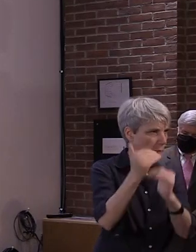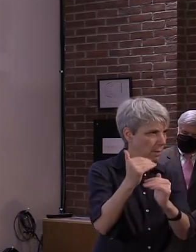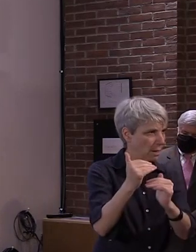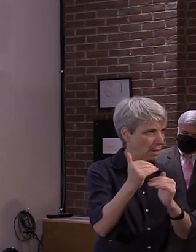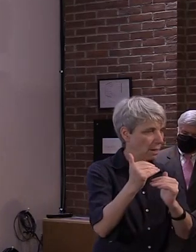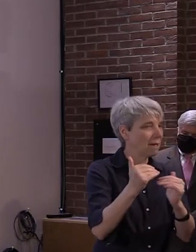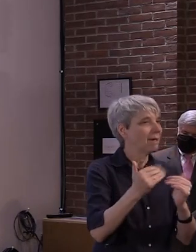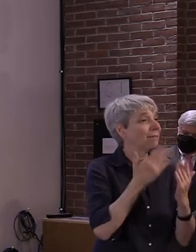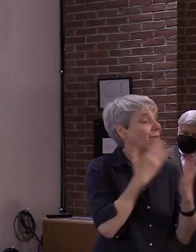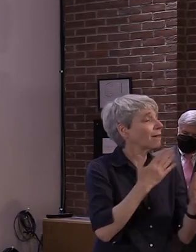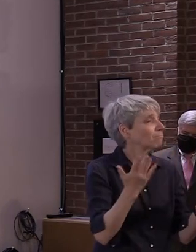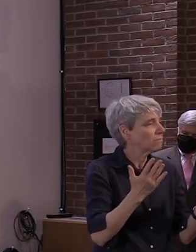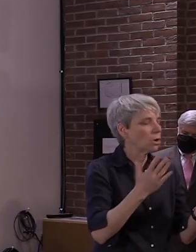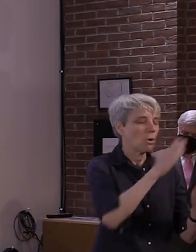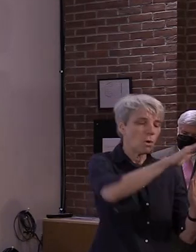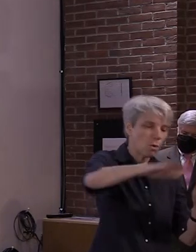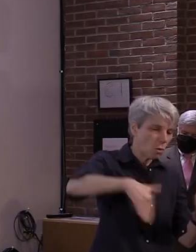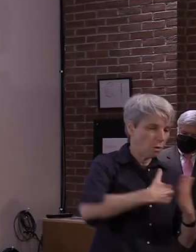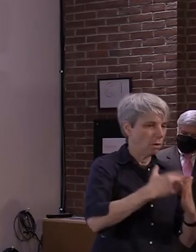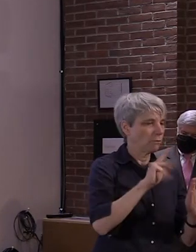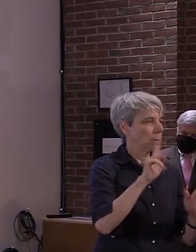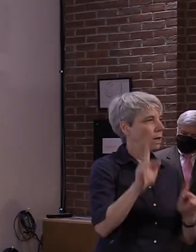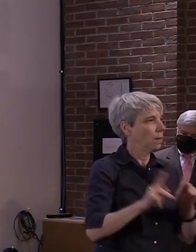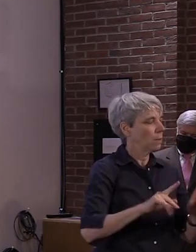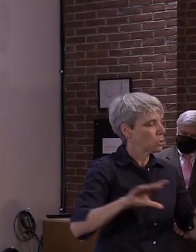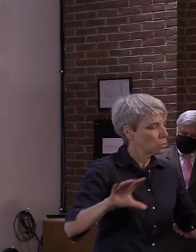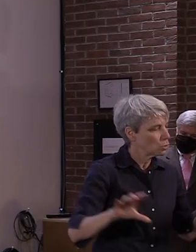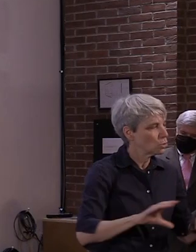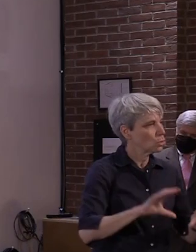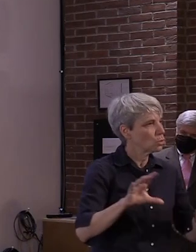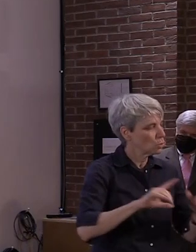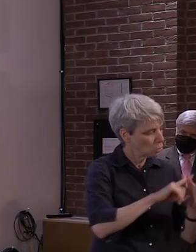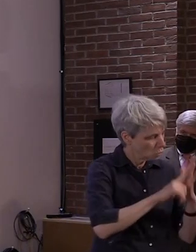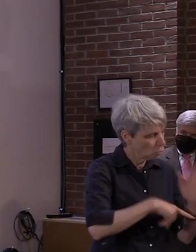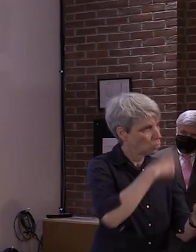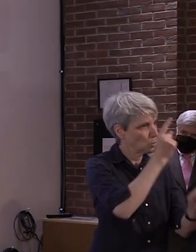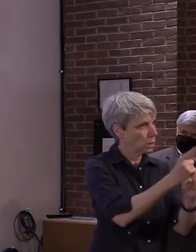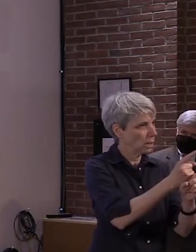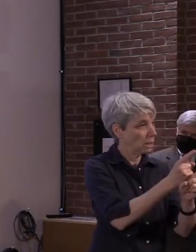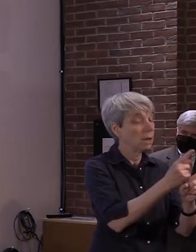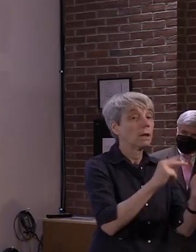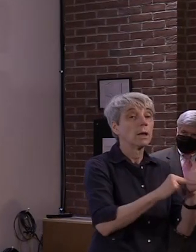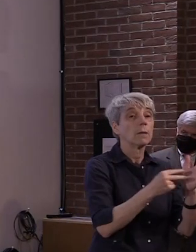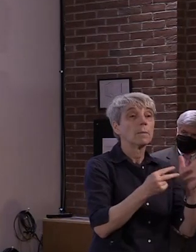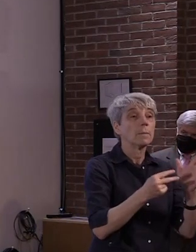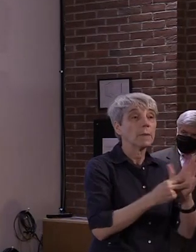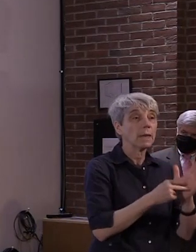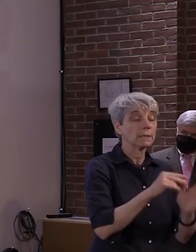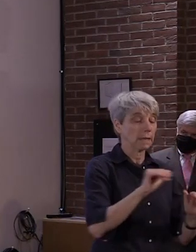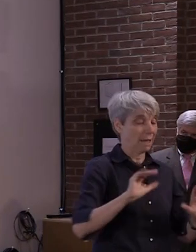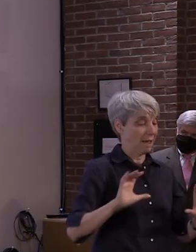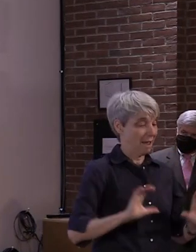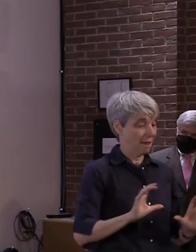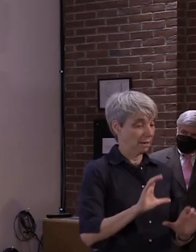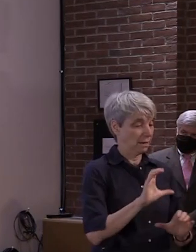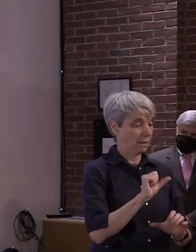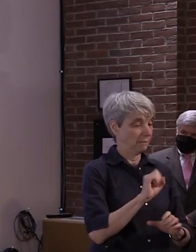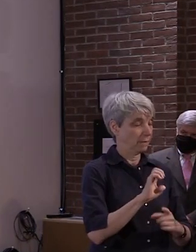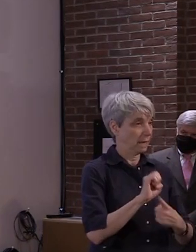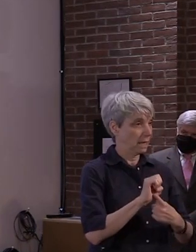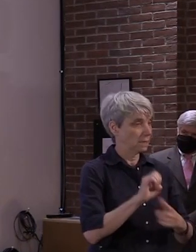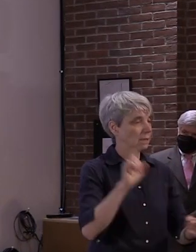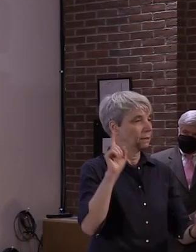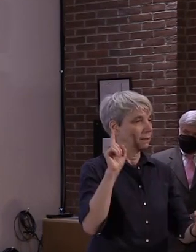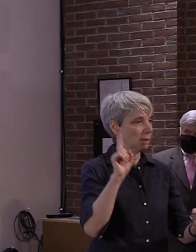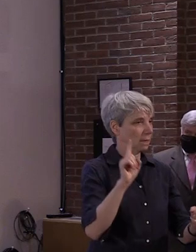hard work of all Vermonters, has led to less active cases, which means less opportunity for